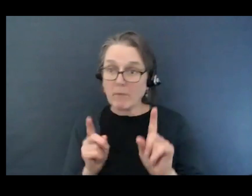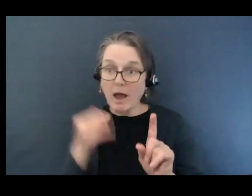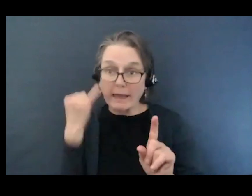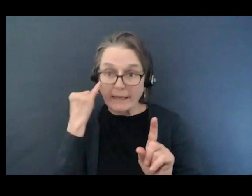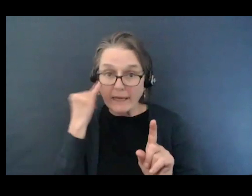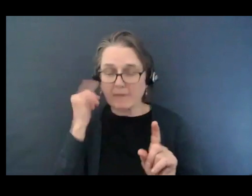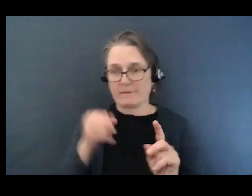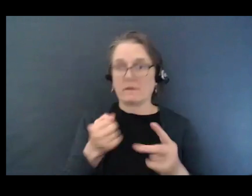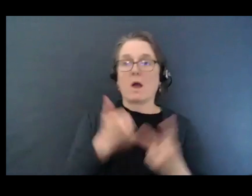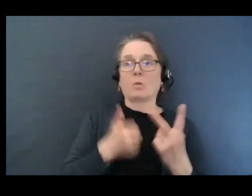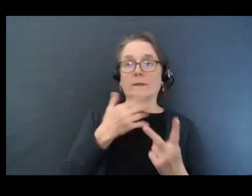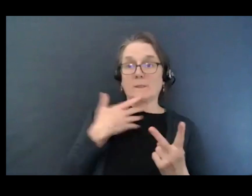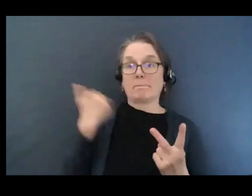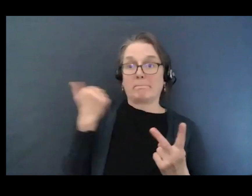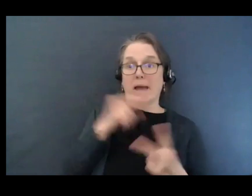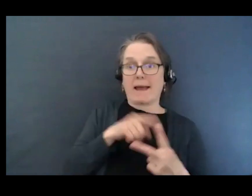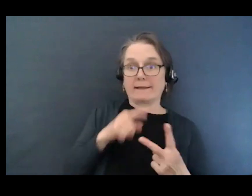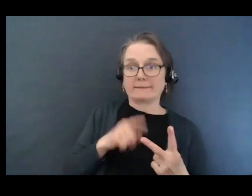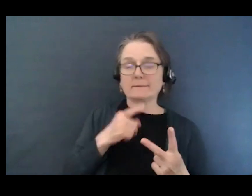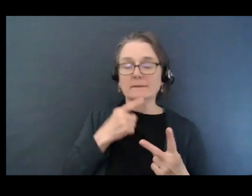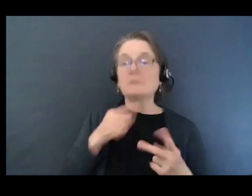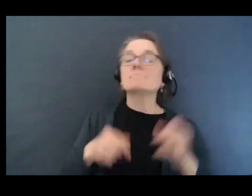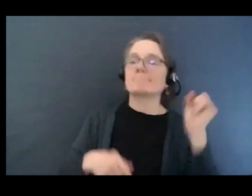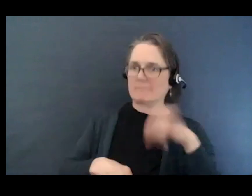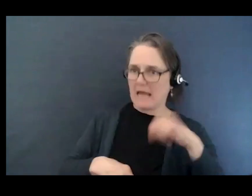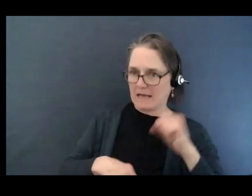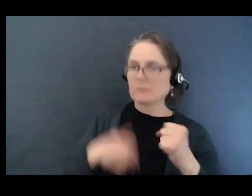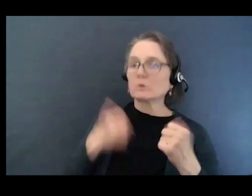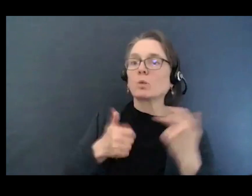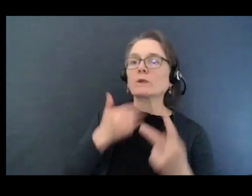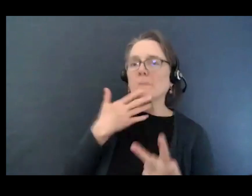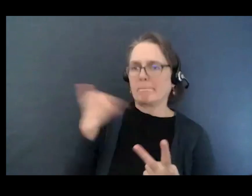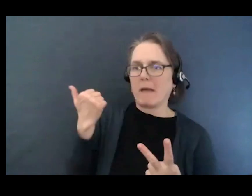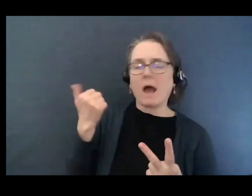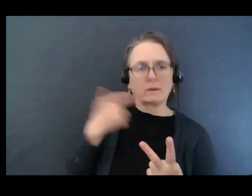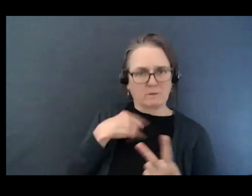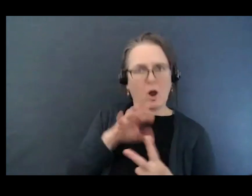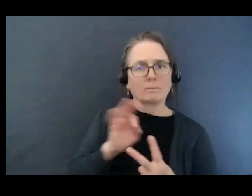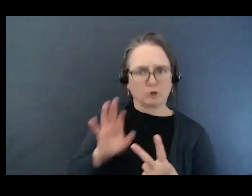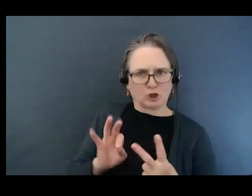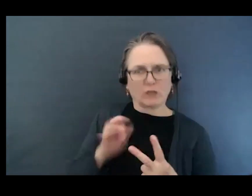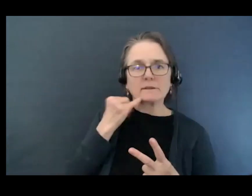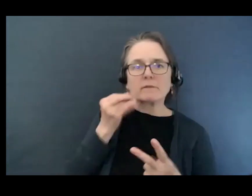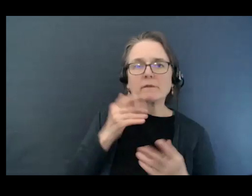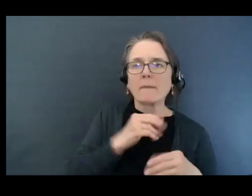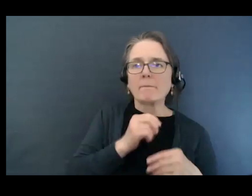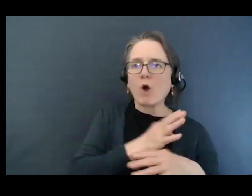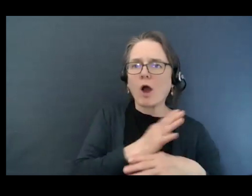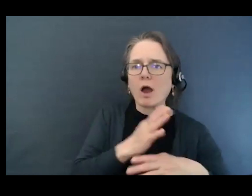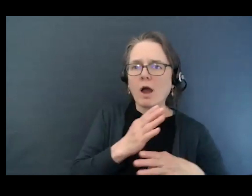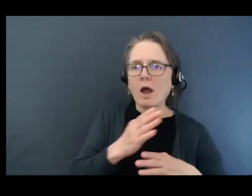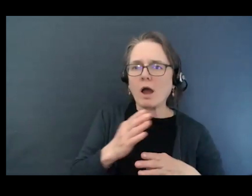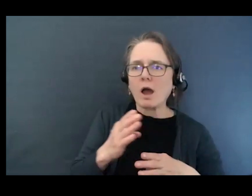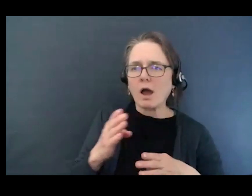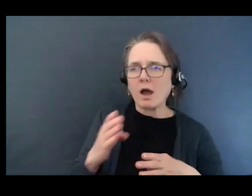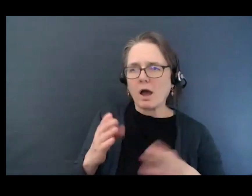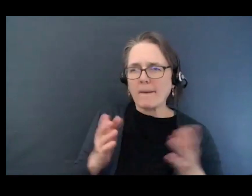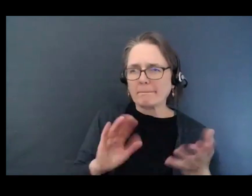Okay. Yes. I understand I that. should have made that more clear. Right. I'm And taking best of based on your like specific